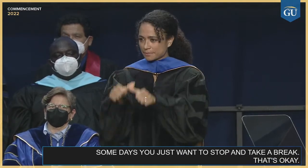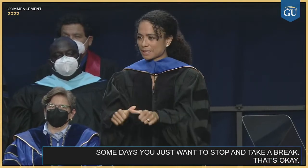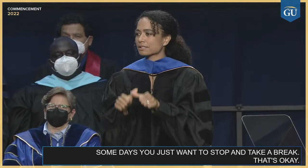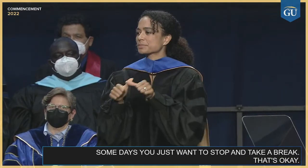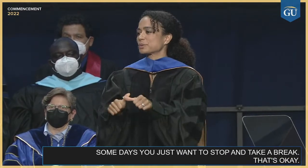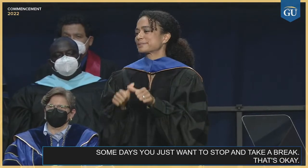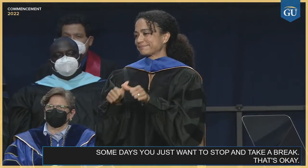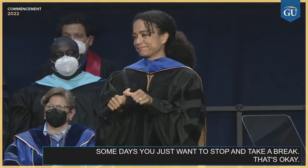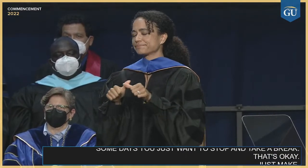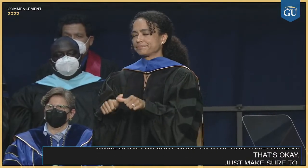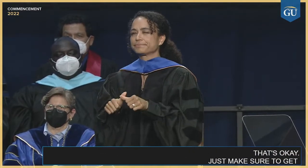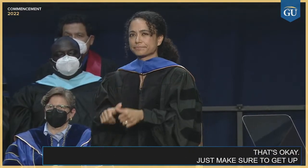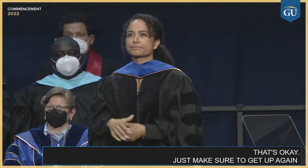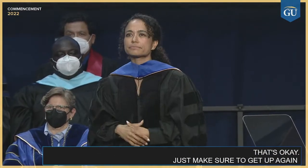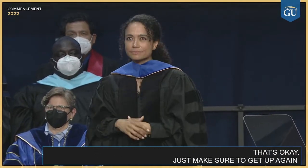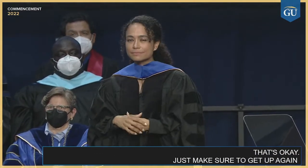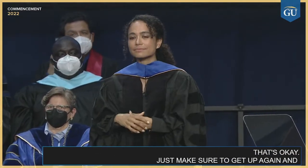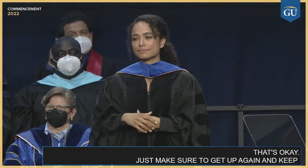again and keep going.